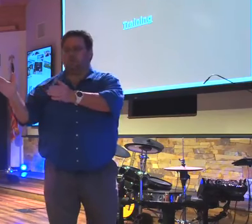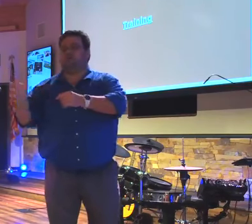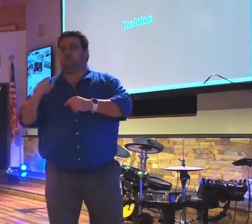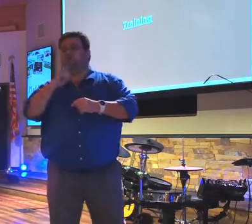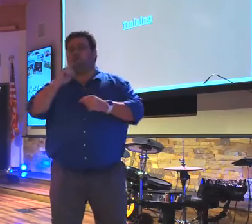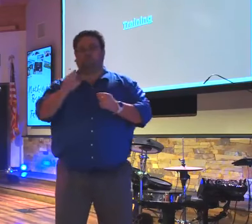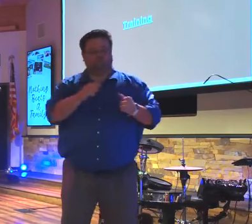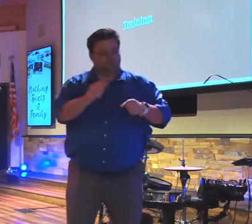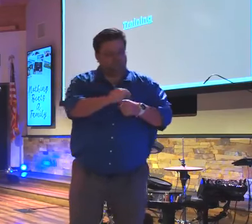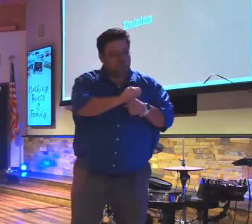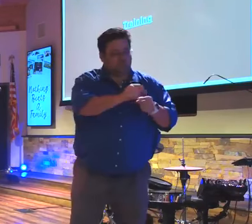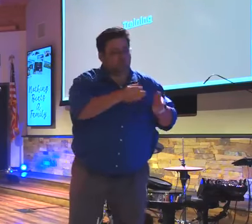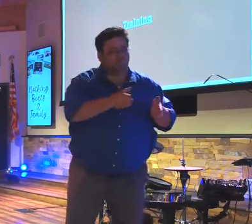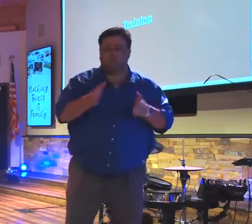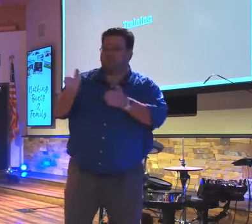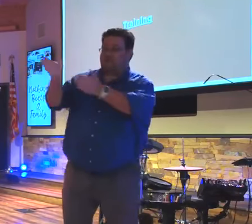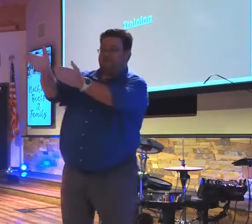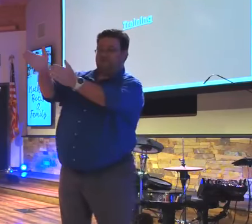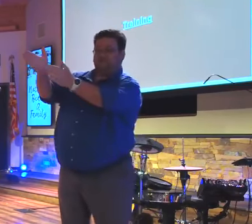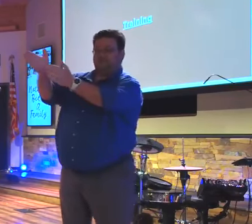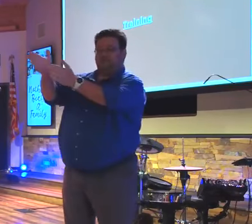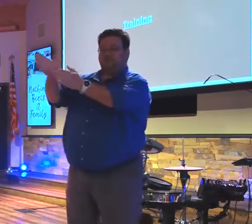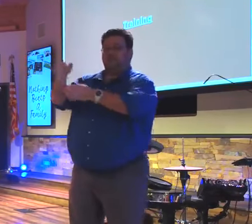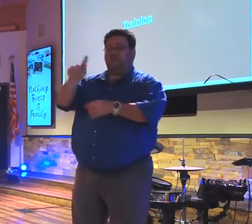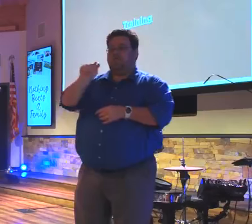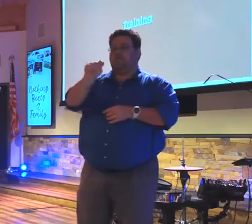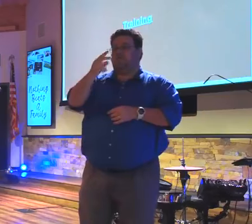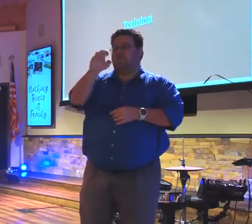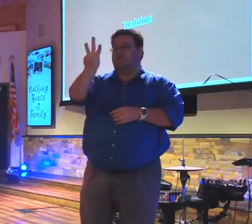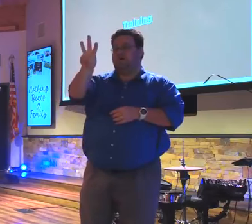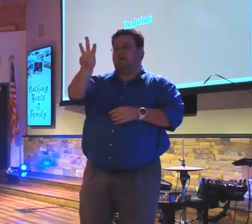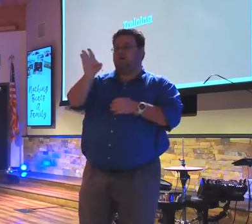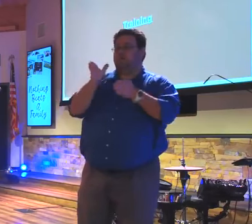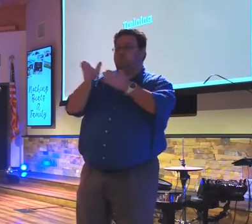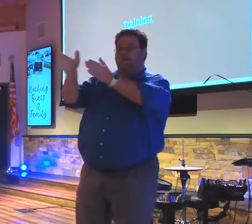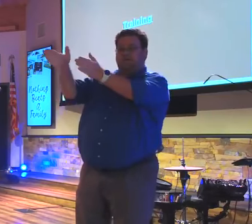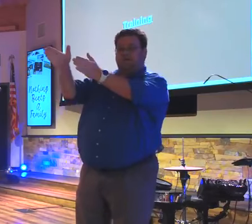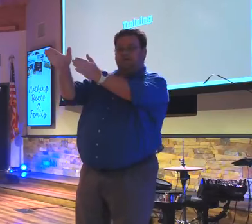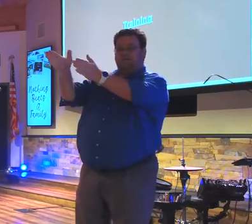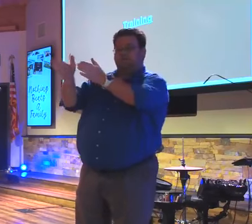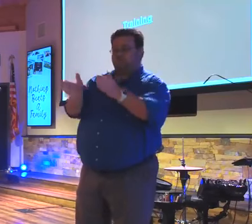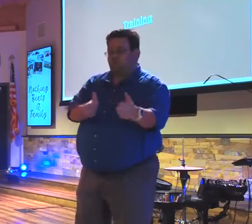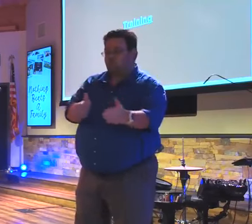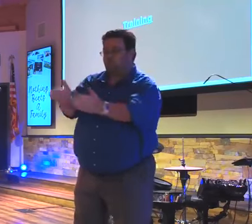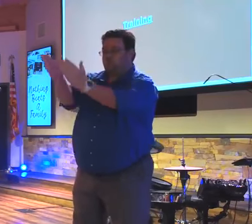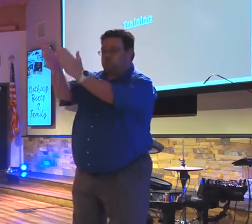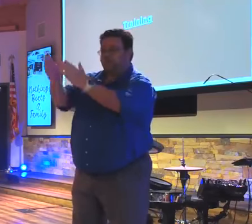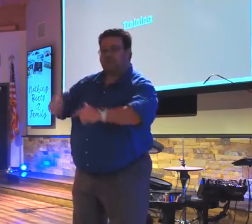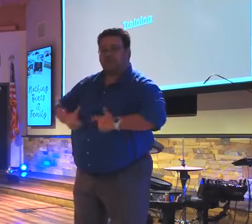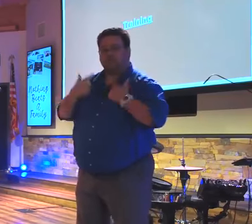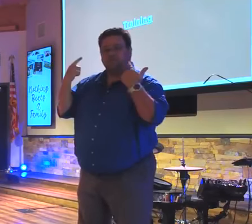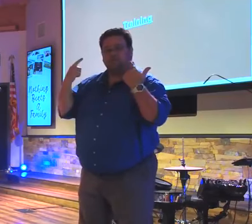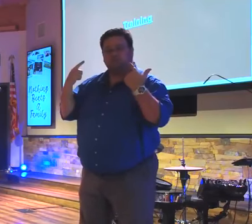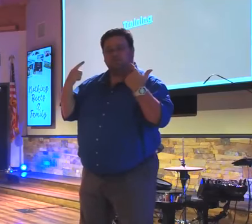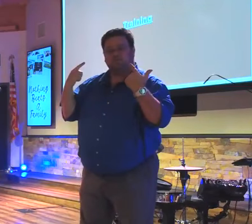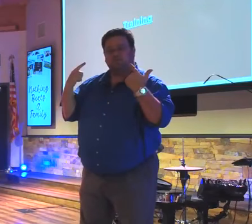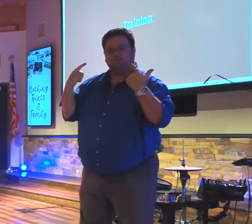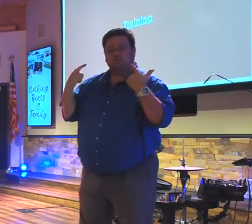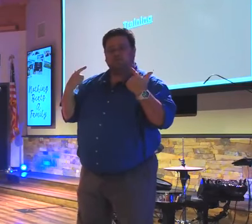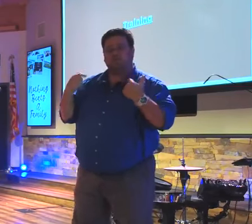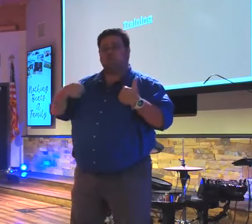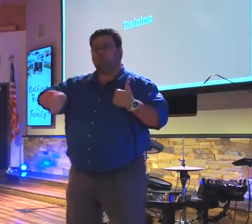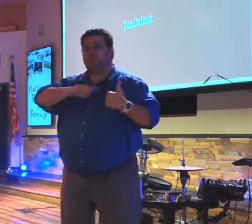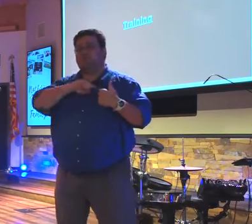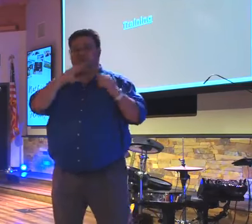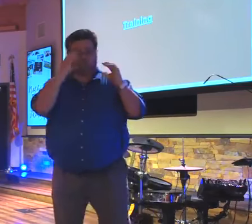way they should go. That phrase, the way, means a course of life, a road. So the idea is we're